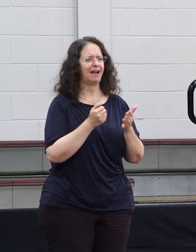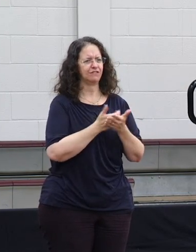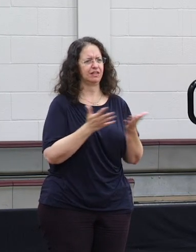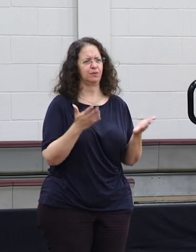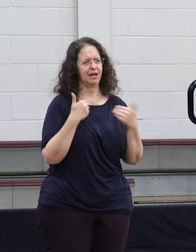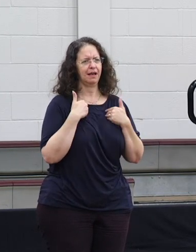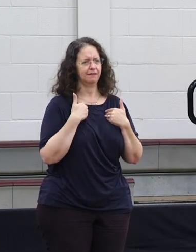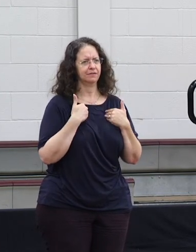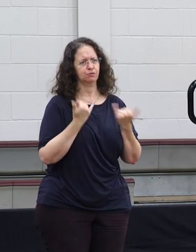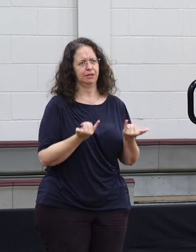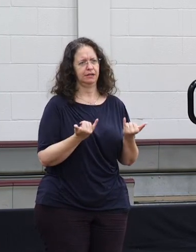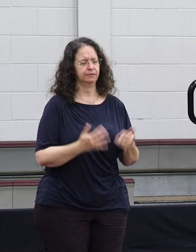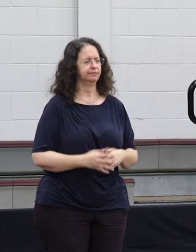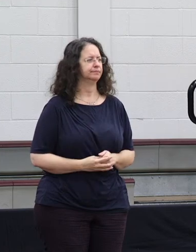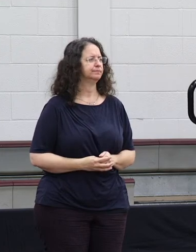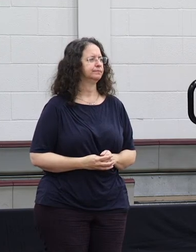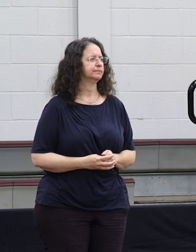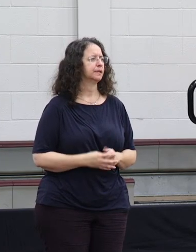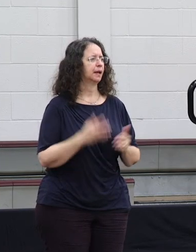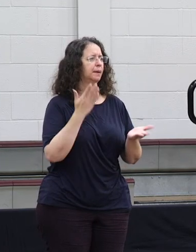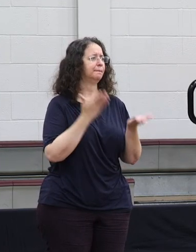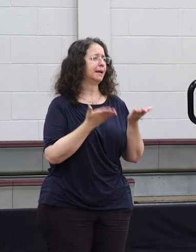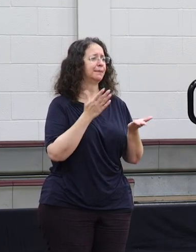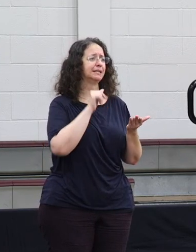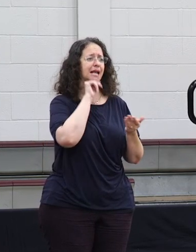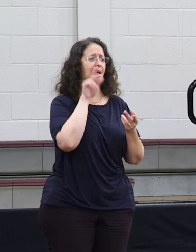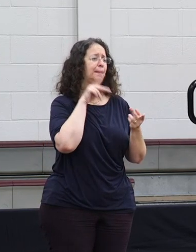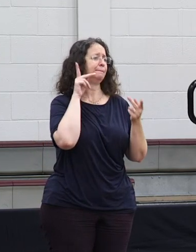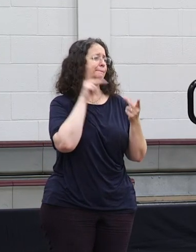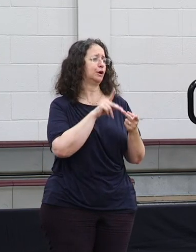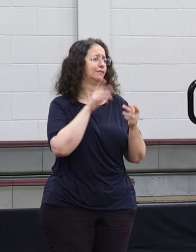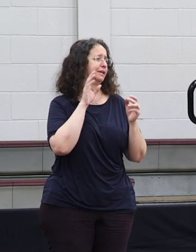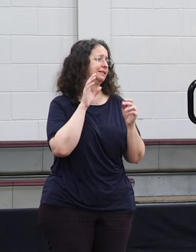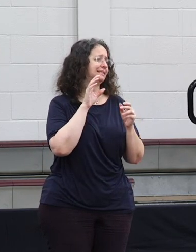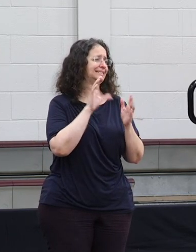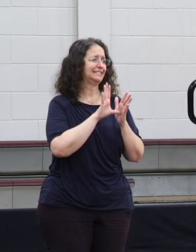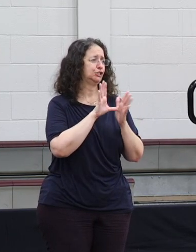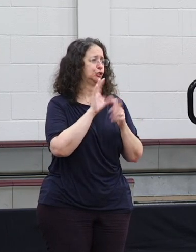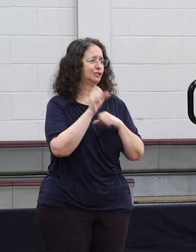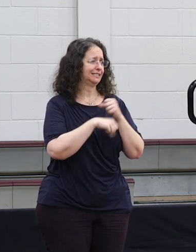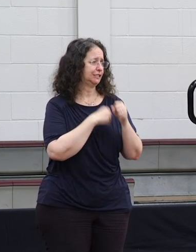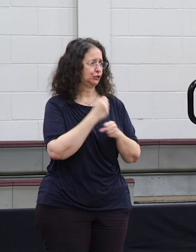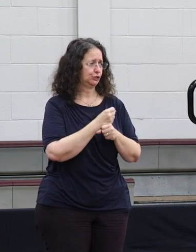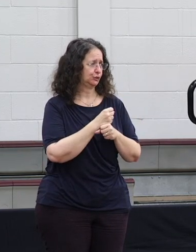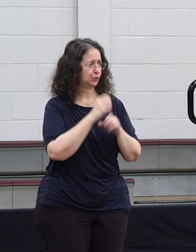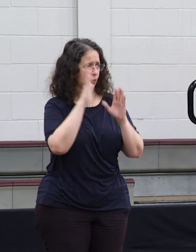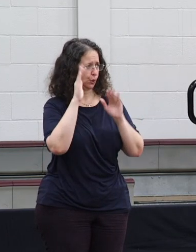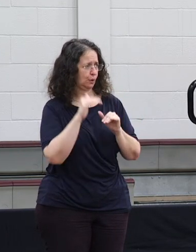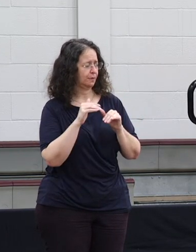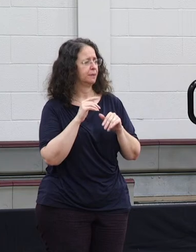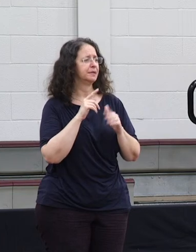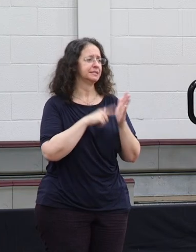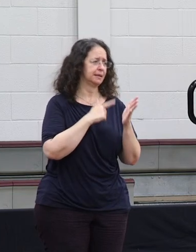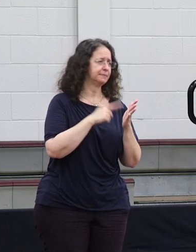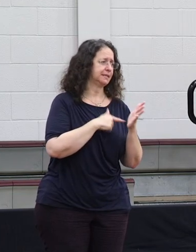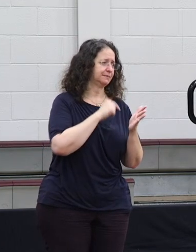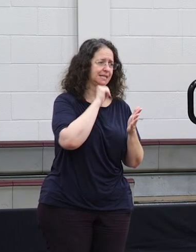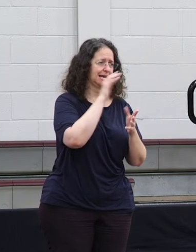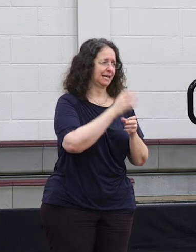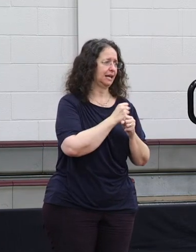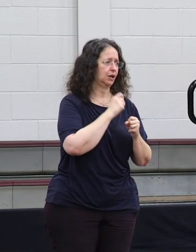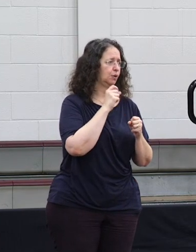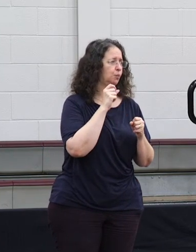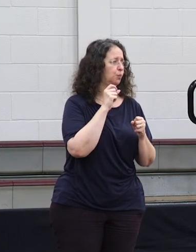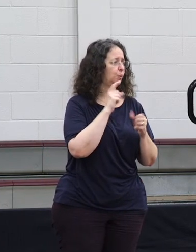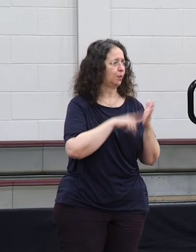moment. We may not have had the picture-perfect senior year we were all hoping for, but sometimes not getting what we want is a blessing in